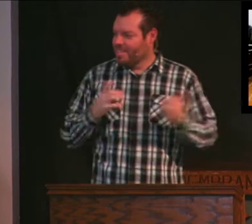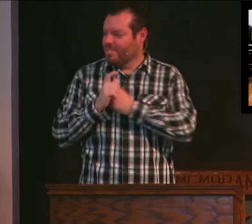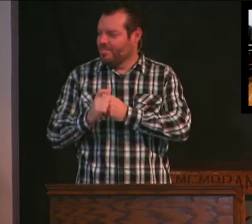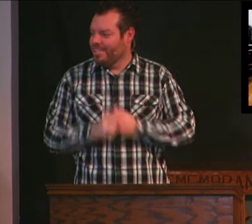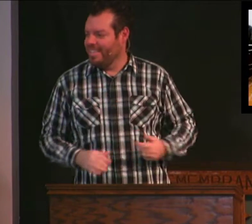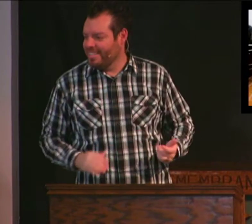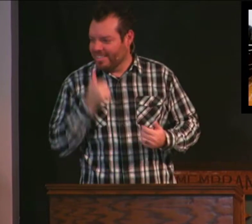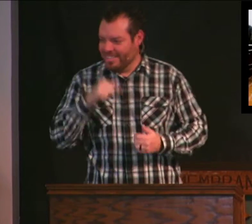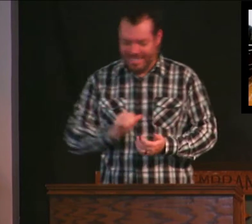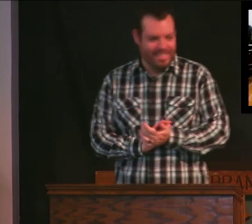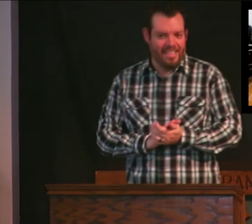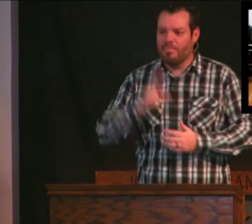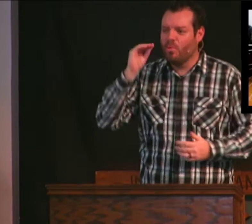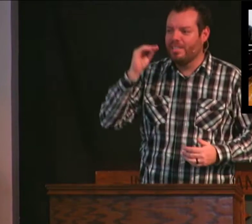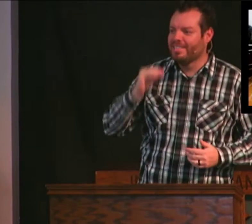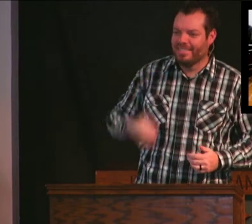Awesome running, girls and boys.